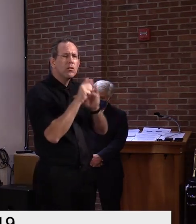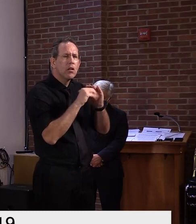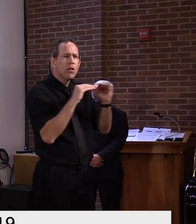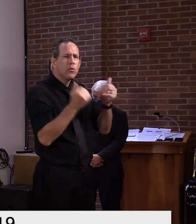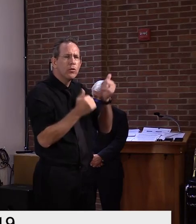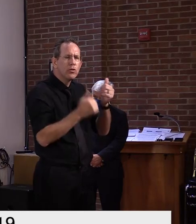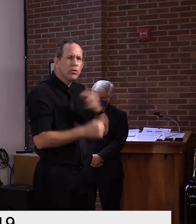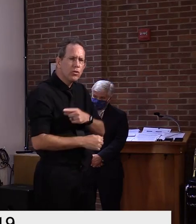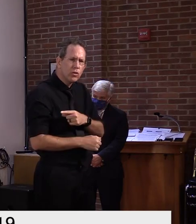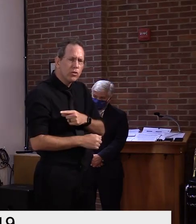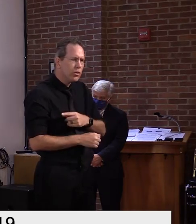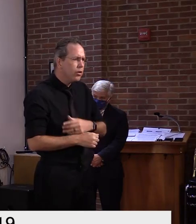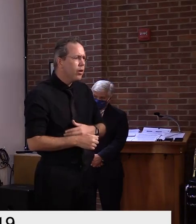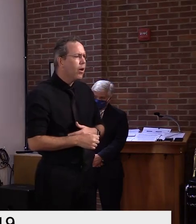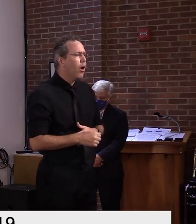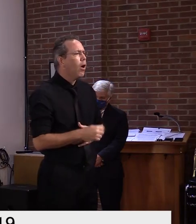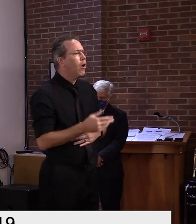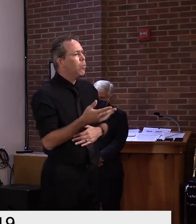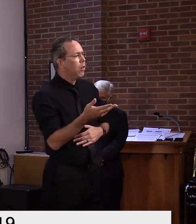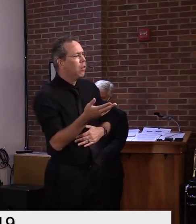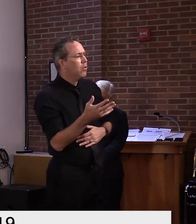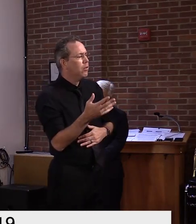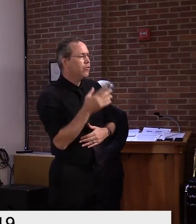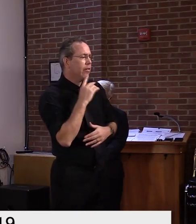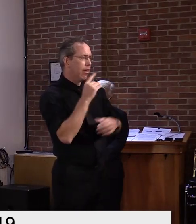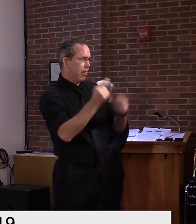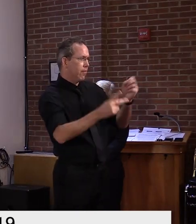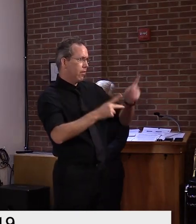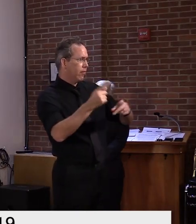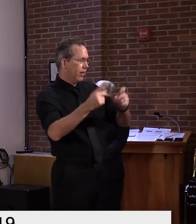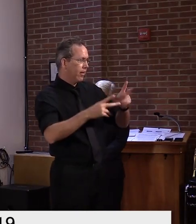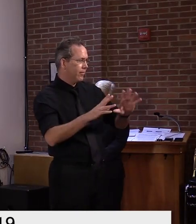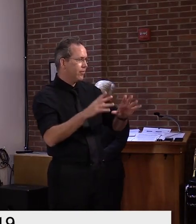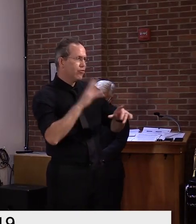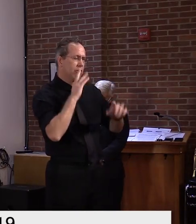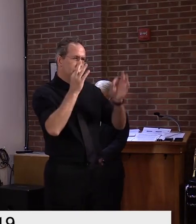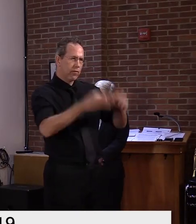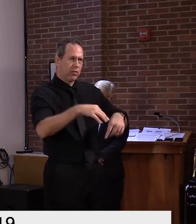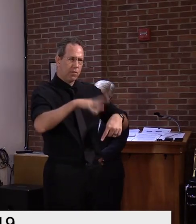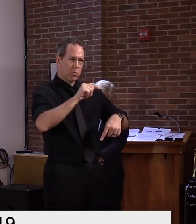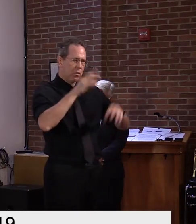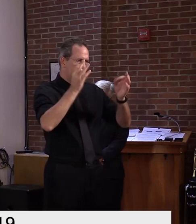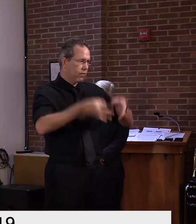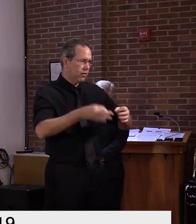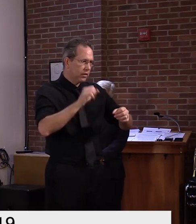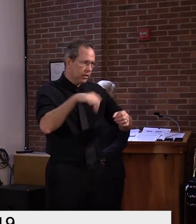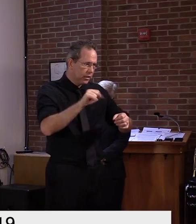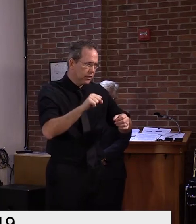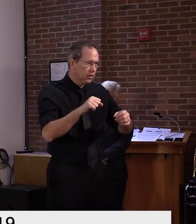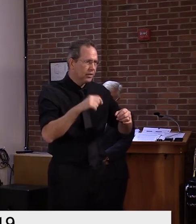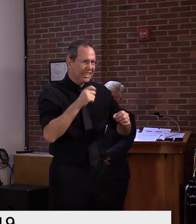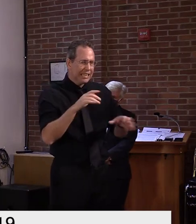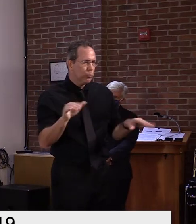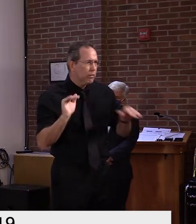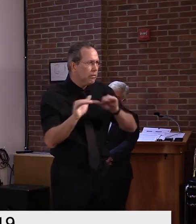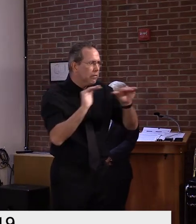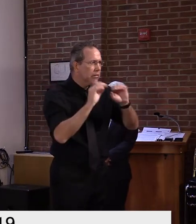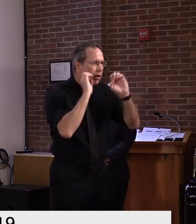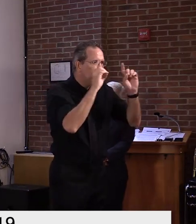obviously a little of both, but clearly at the state level, it's definitely needed. Turns out much of